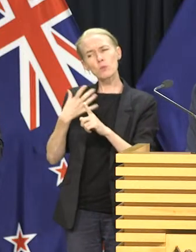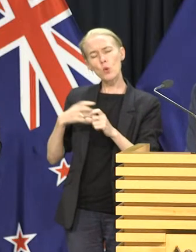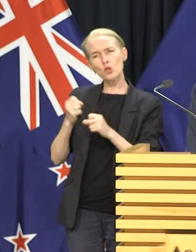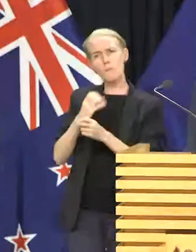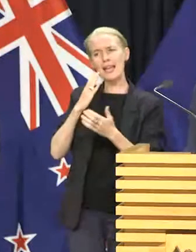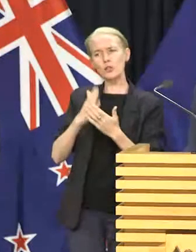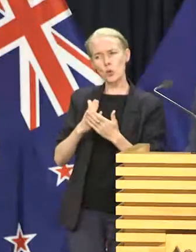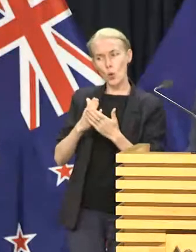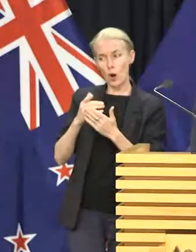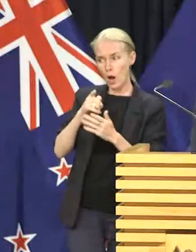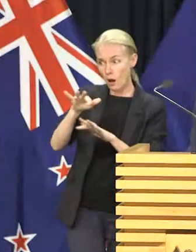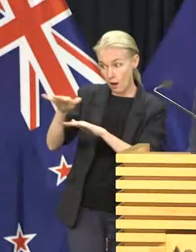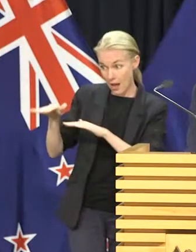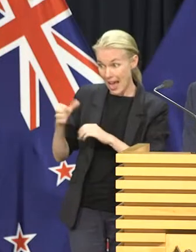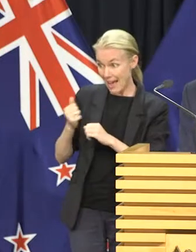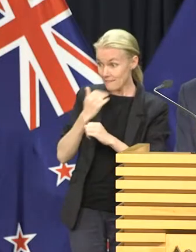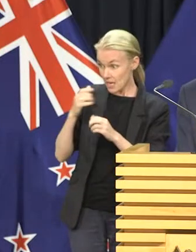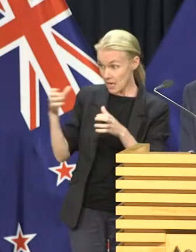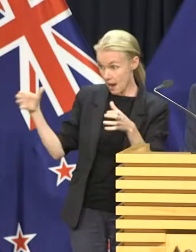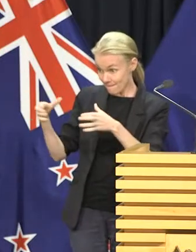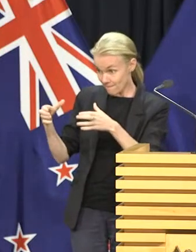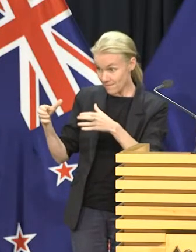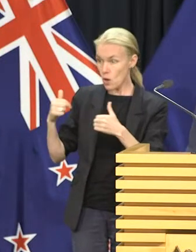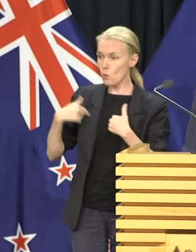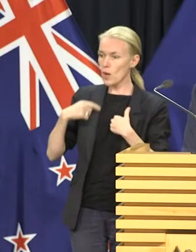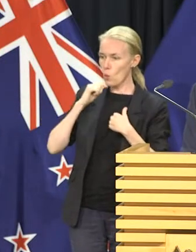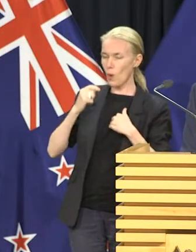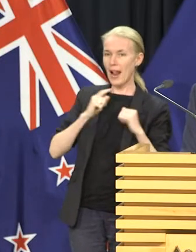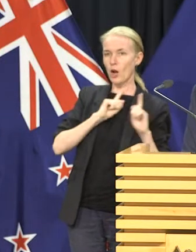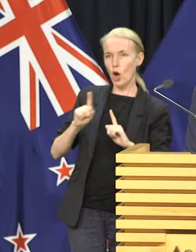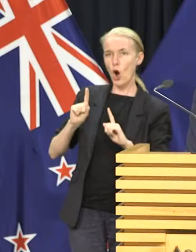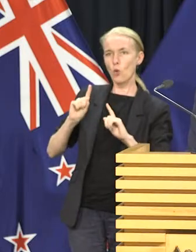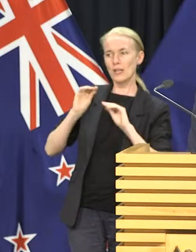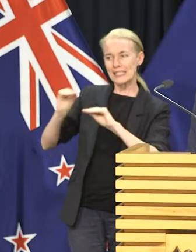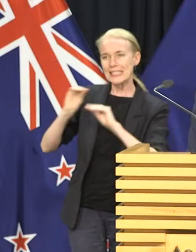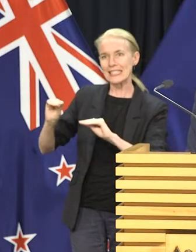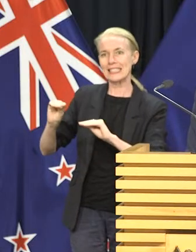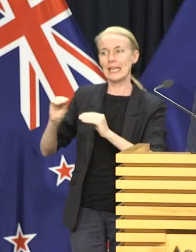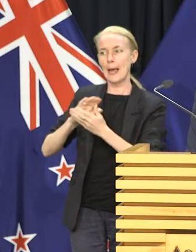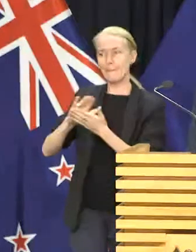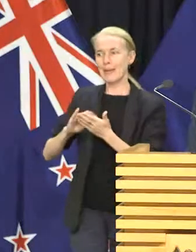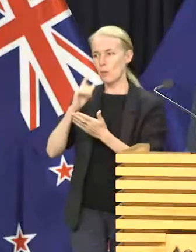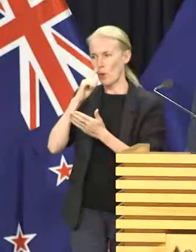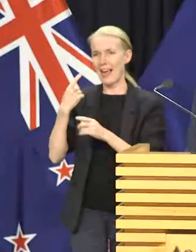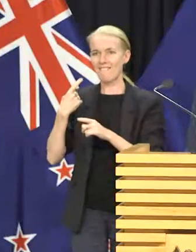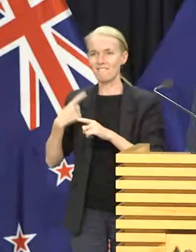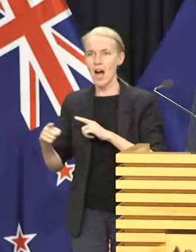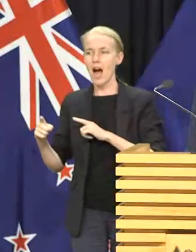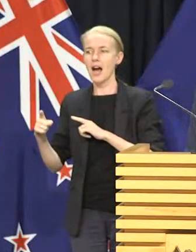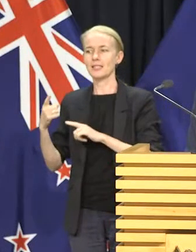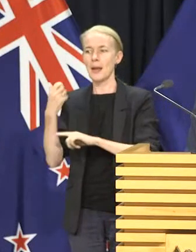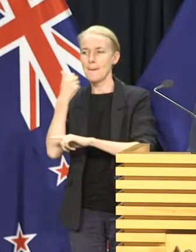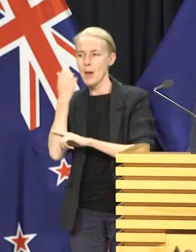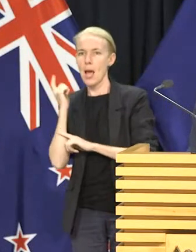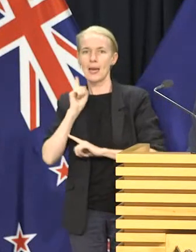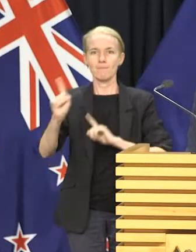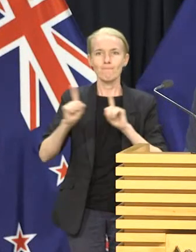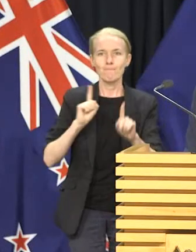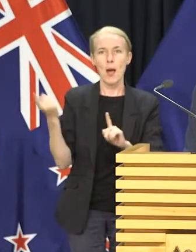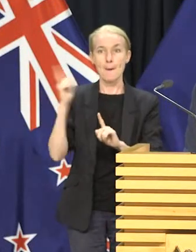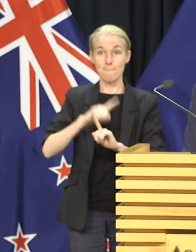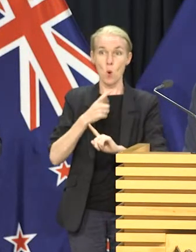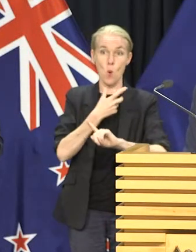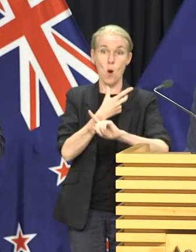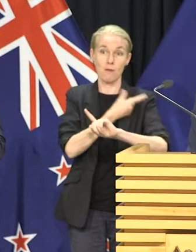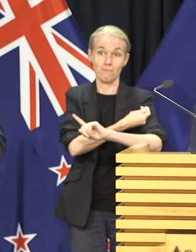them in an efficient manner so that we can roll out and support more of the vaccine being delivered to our communities,